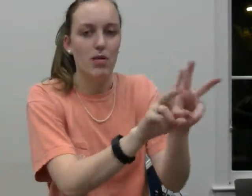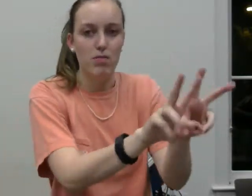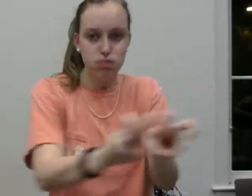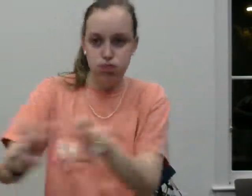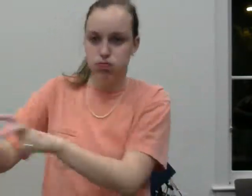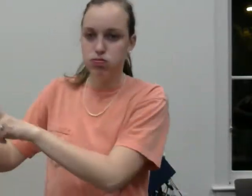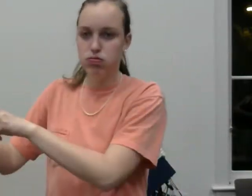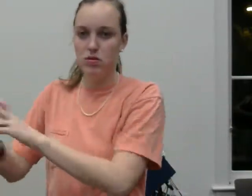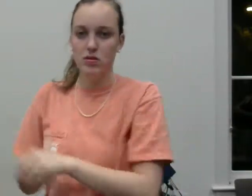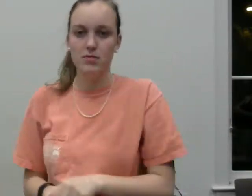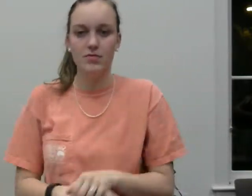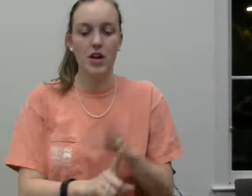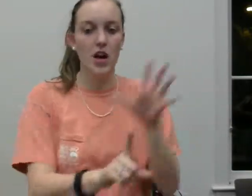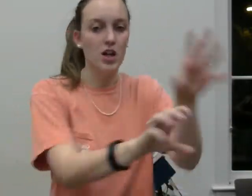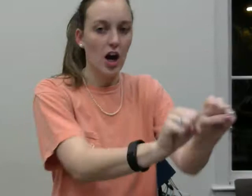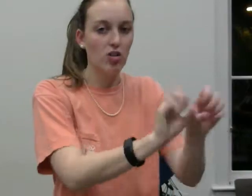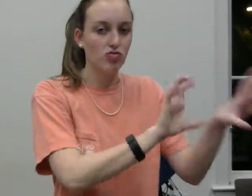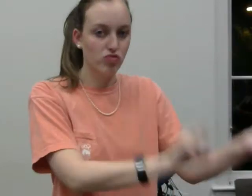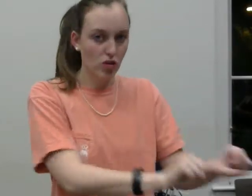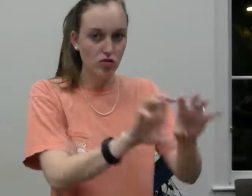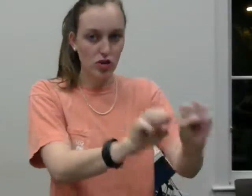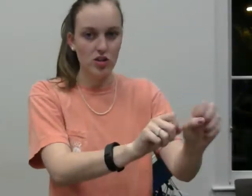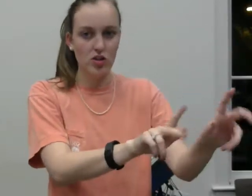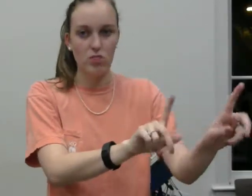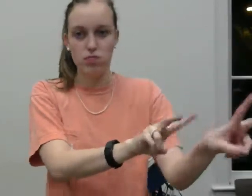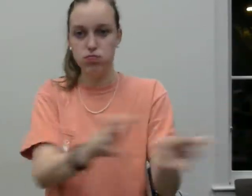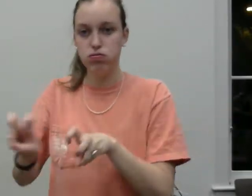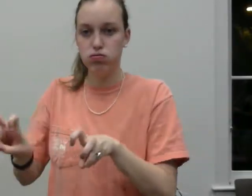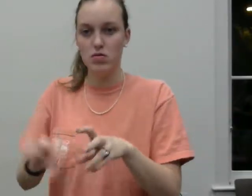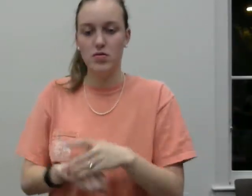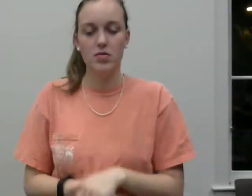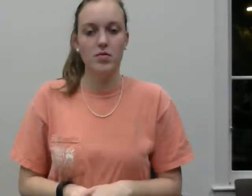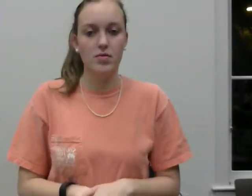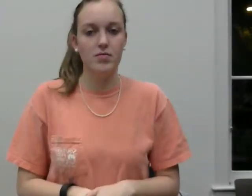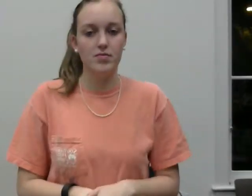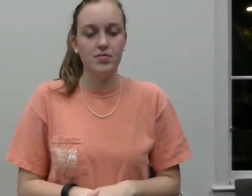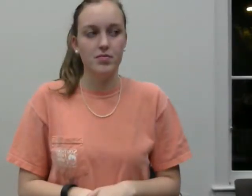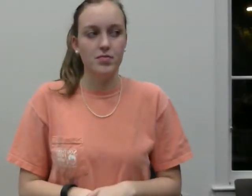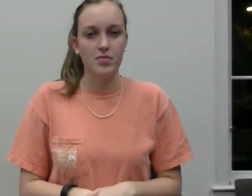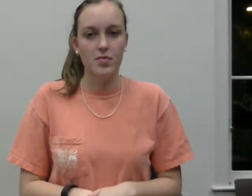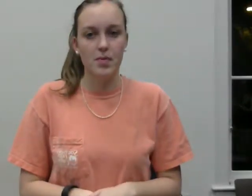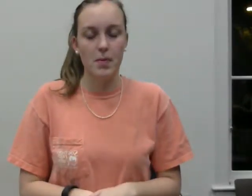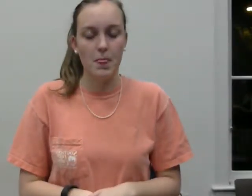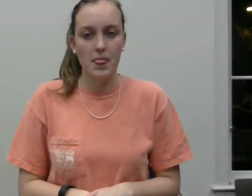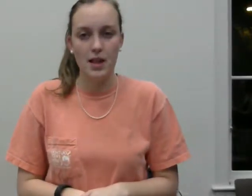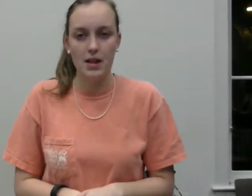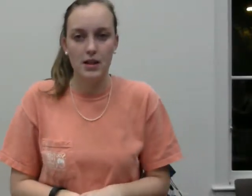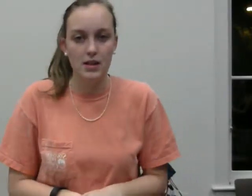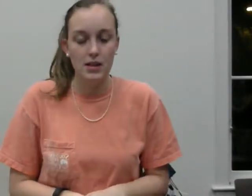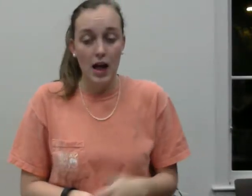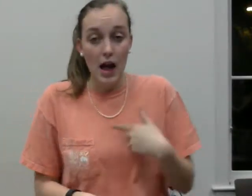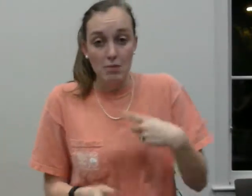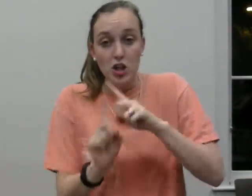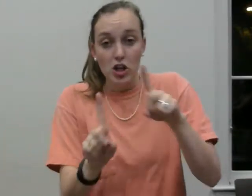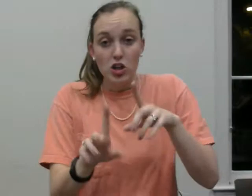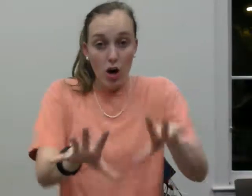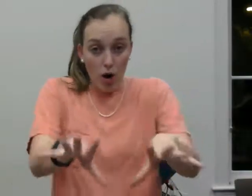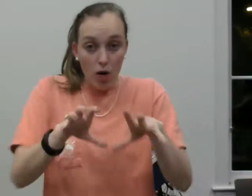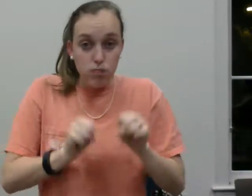gotcha, kind of that hit and run, attack and retreat. Type of technique, right? If I'm going to go take on a world heavyweight champion boxer,